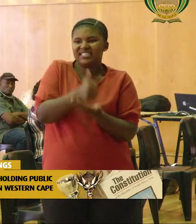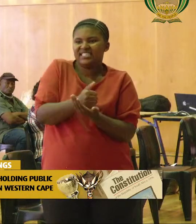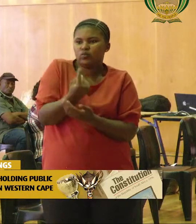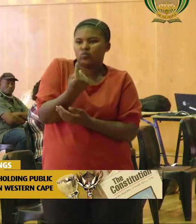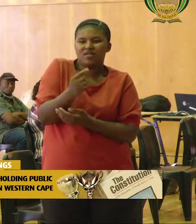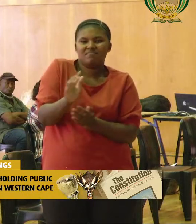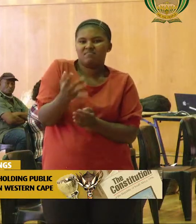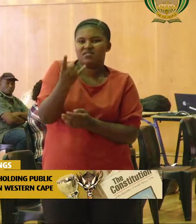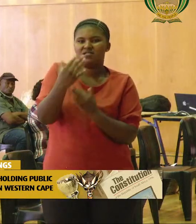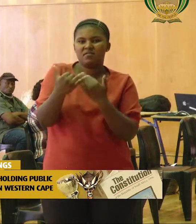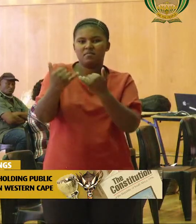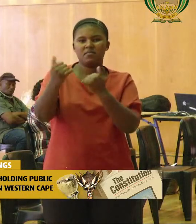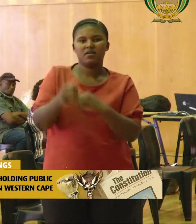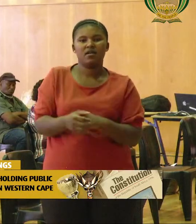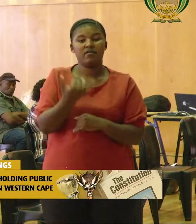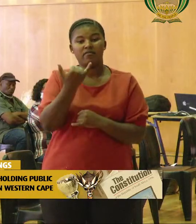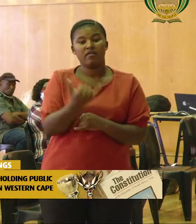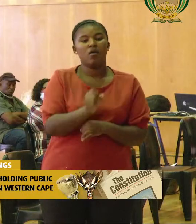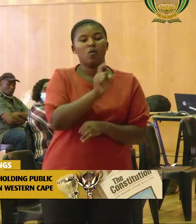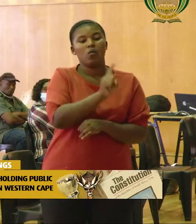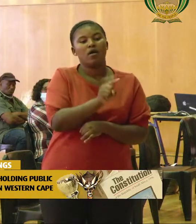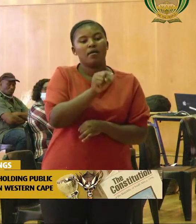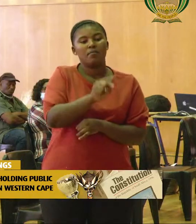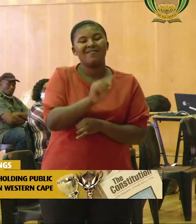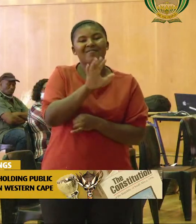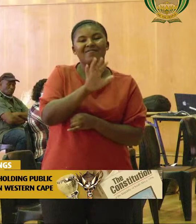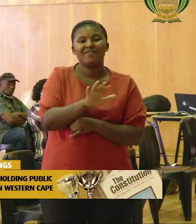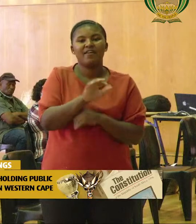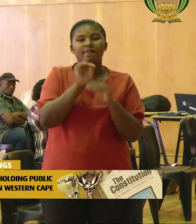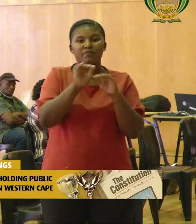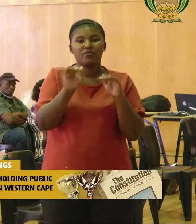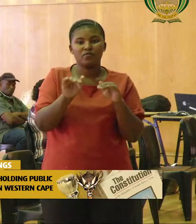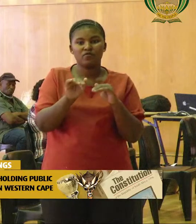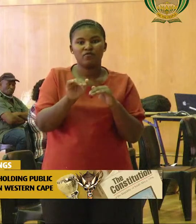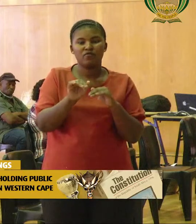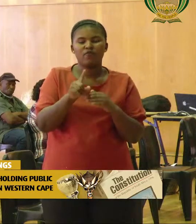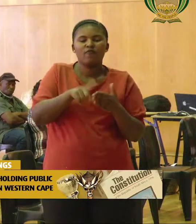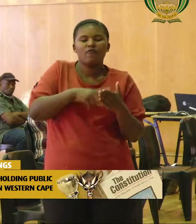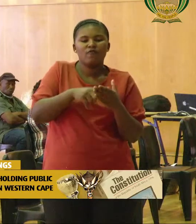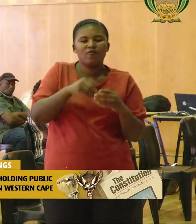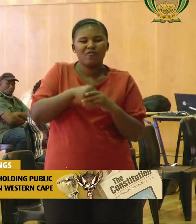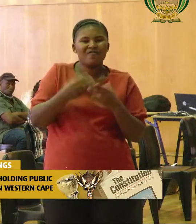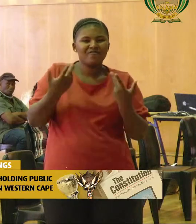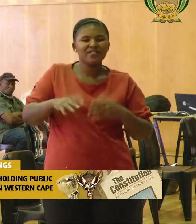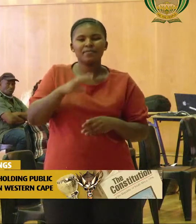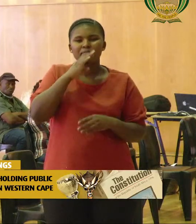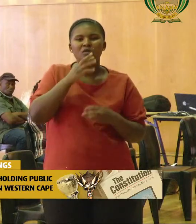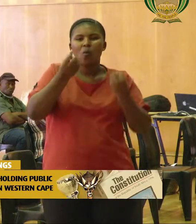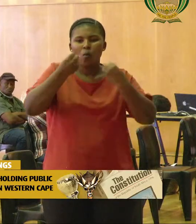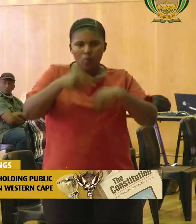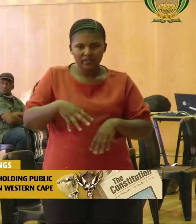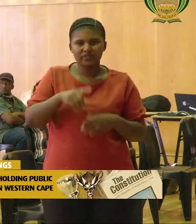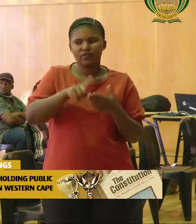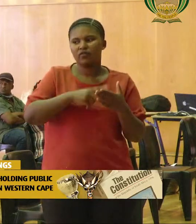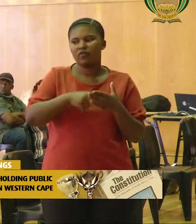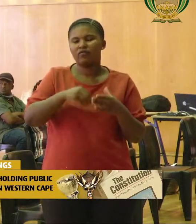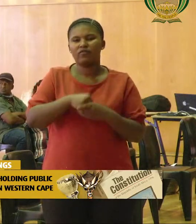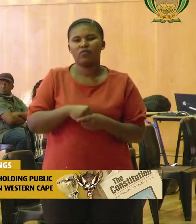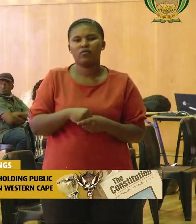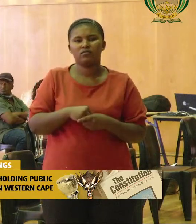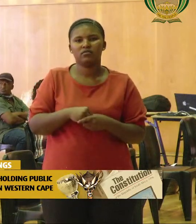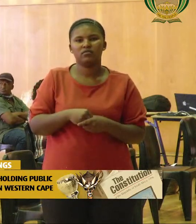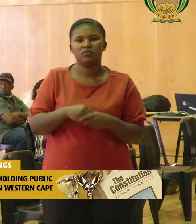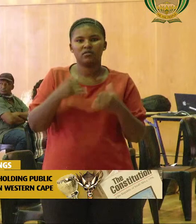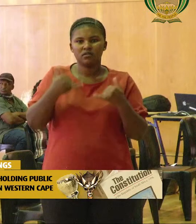abantu abayi-1.5 kula 2 million abakuvotele yi-waste leyo ye-votes. Iloo nto